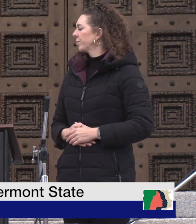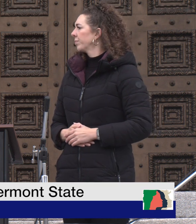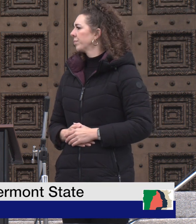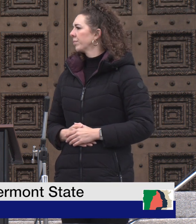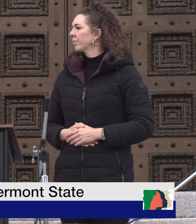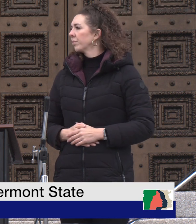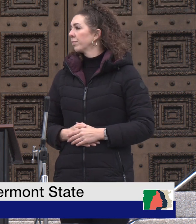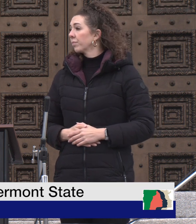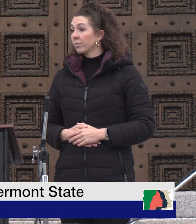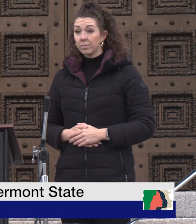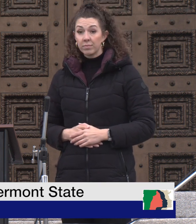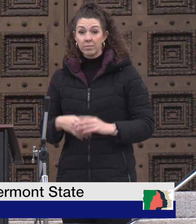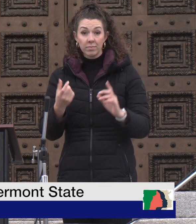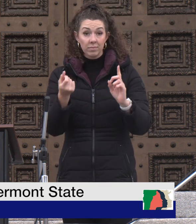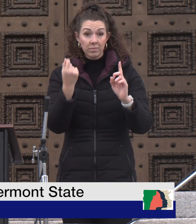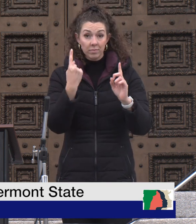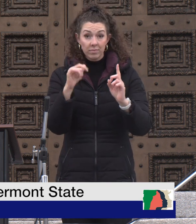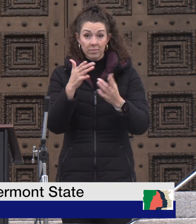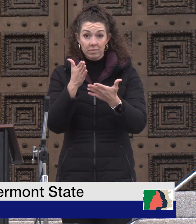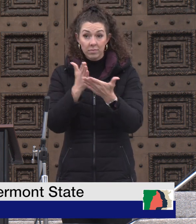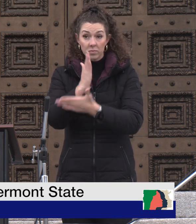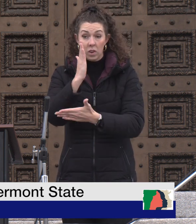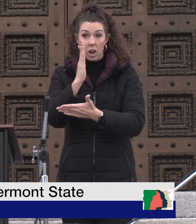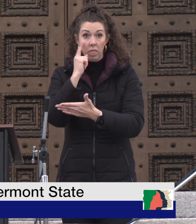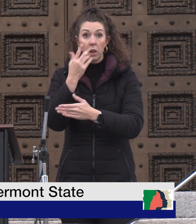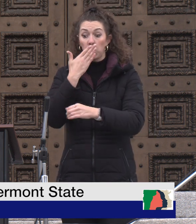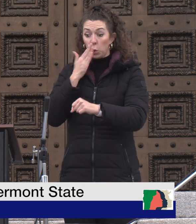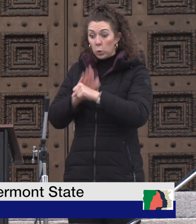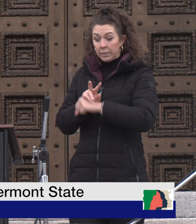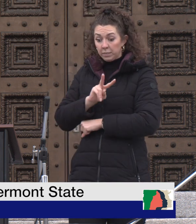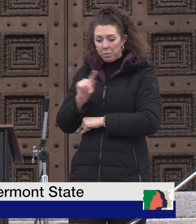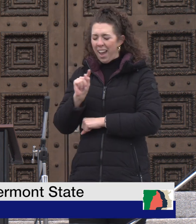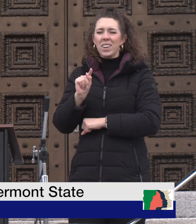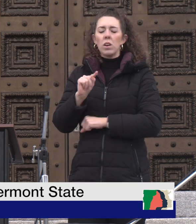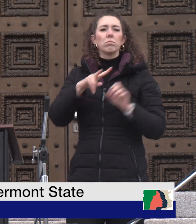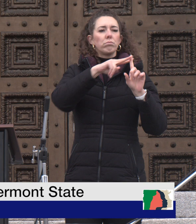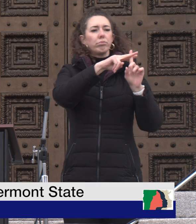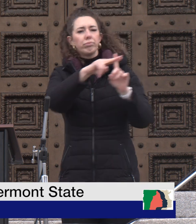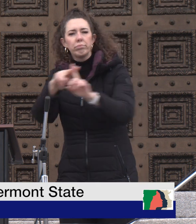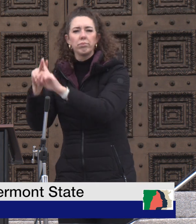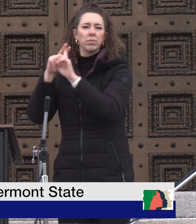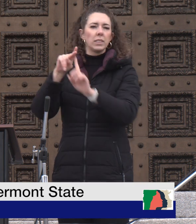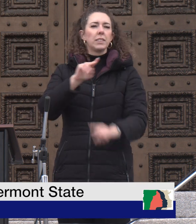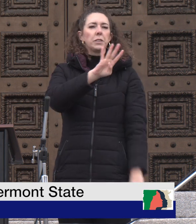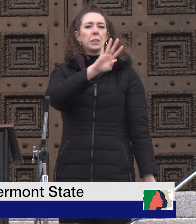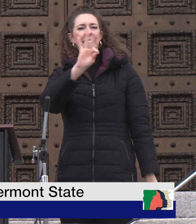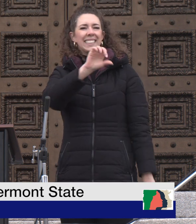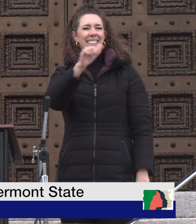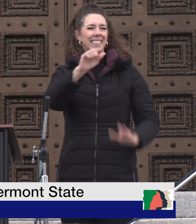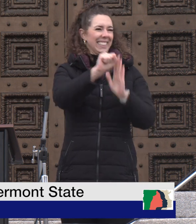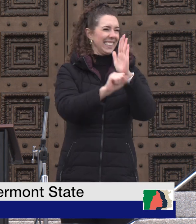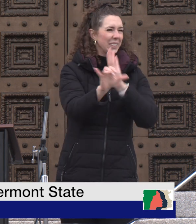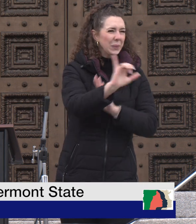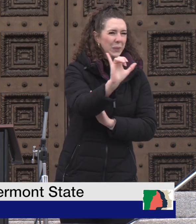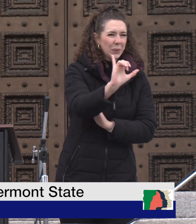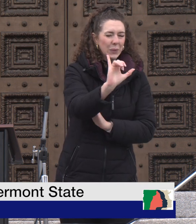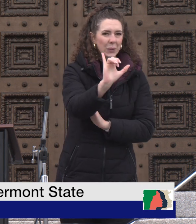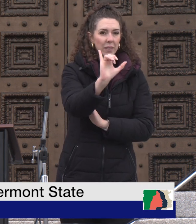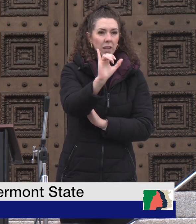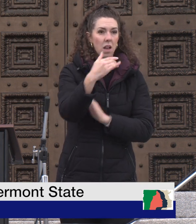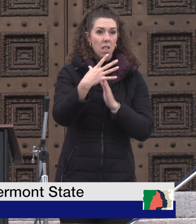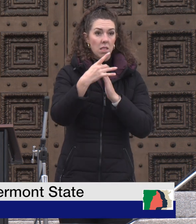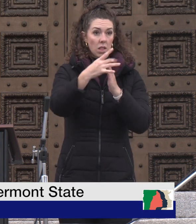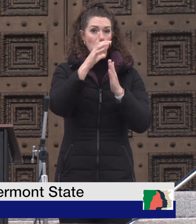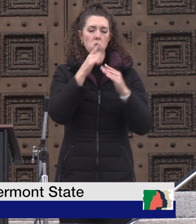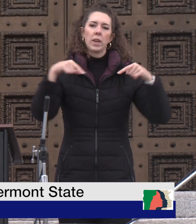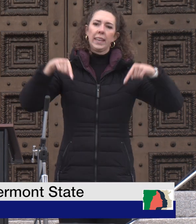But that's a right that has got to take place in 49 other states as well. And we're going to lead the effort here in